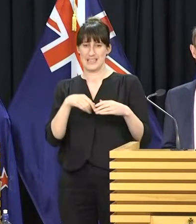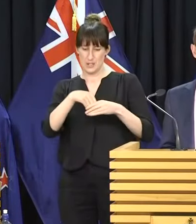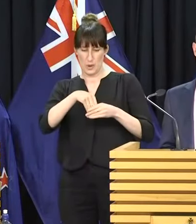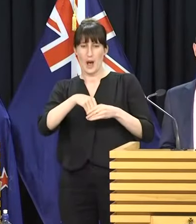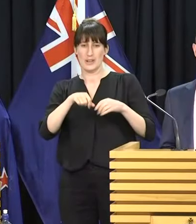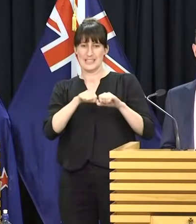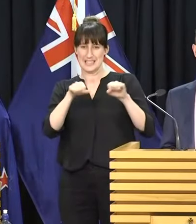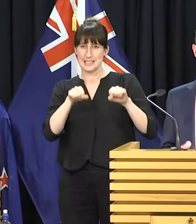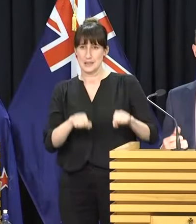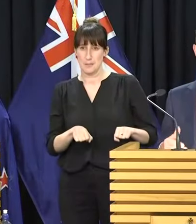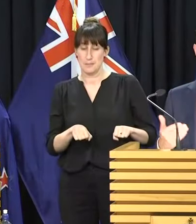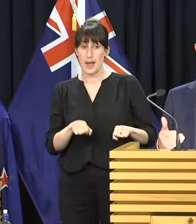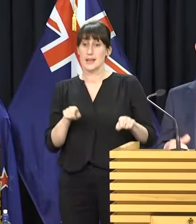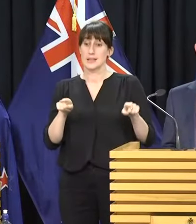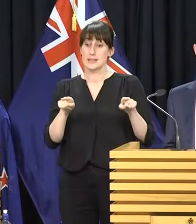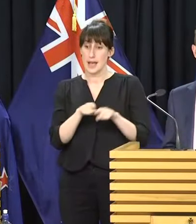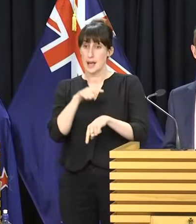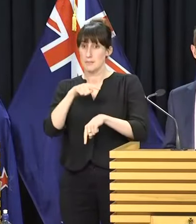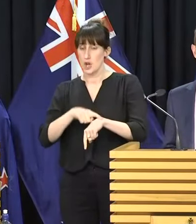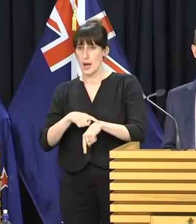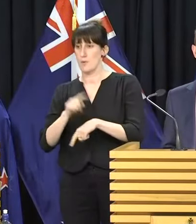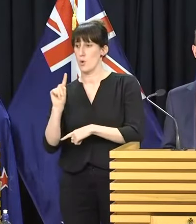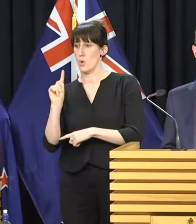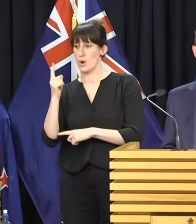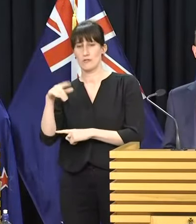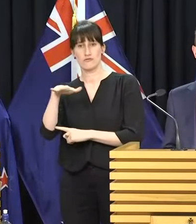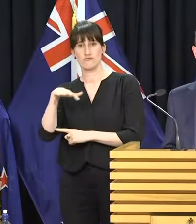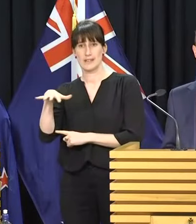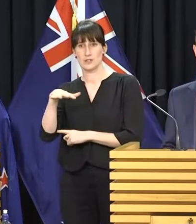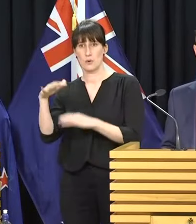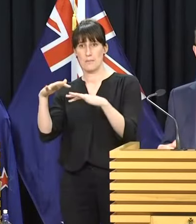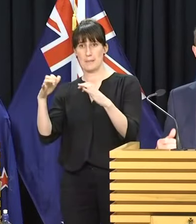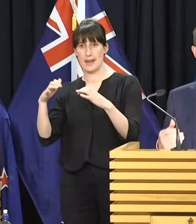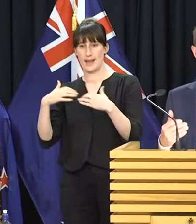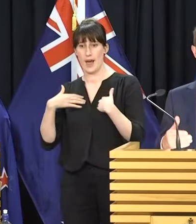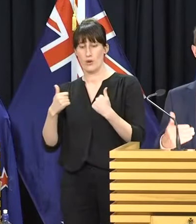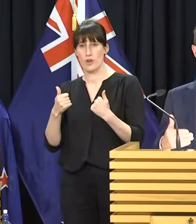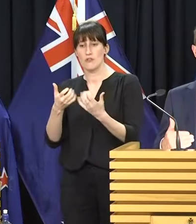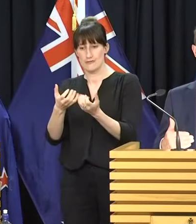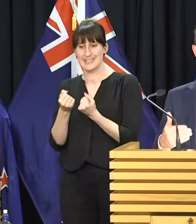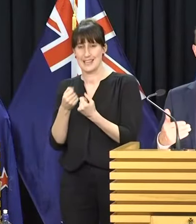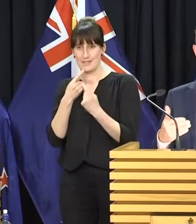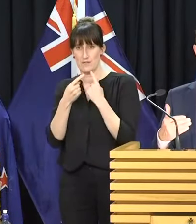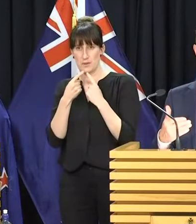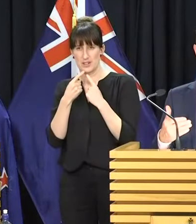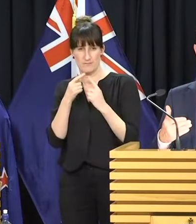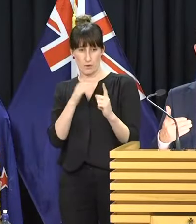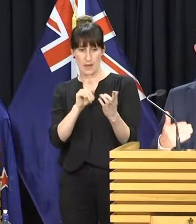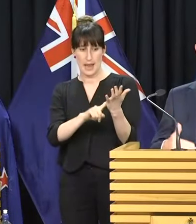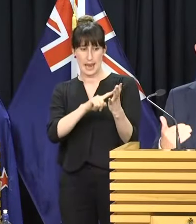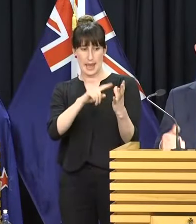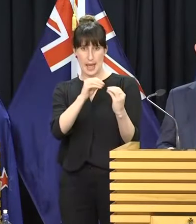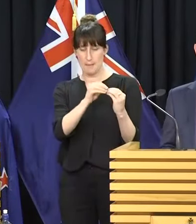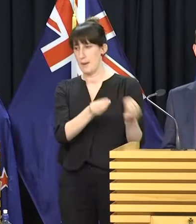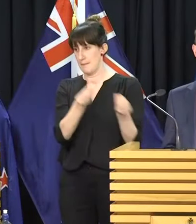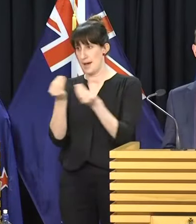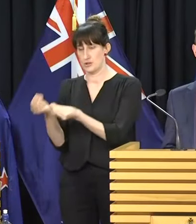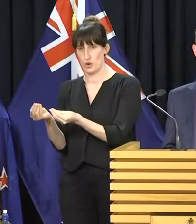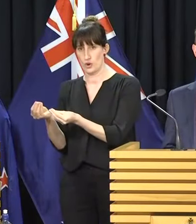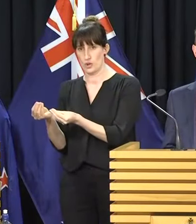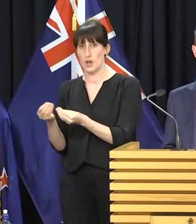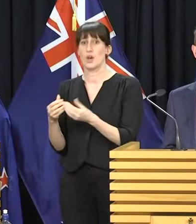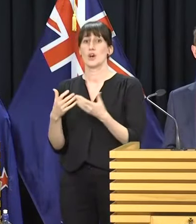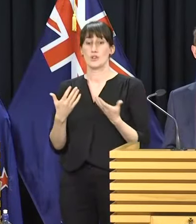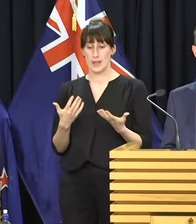that Auckland Regional Public Health also received the notification from the lab. So that was when we then met with